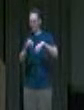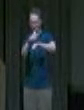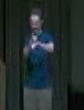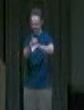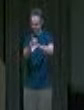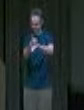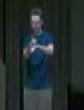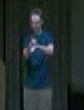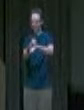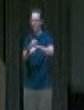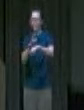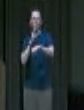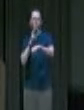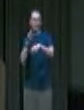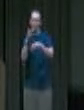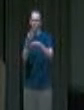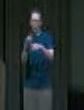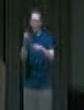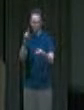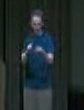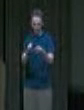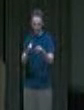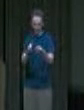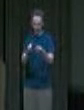sequence 4 times.